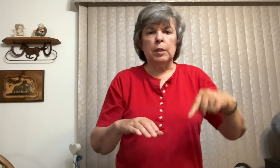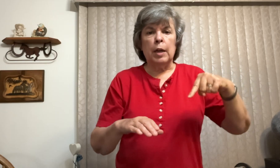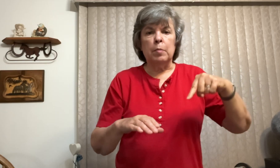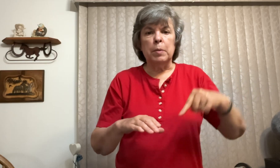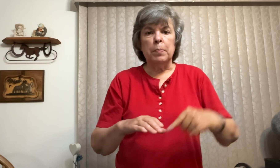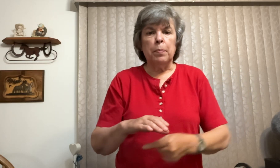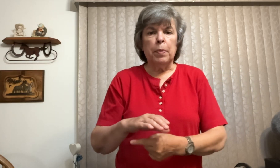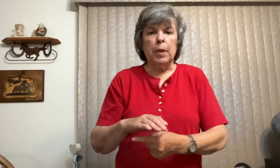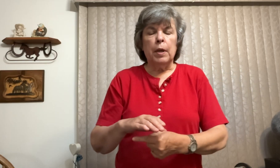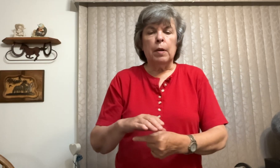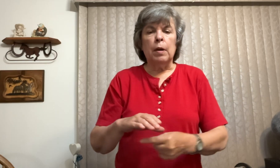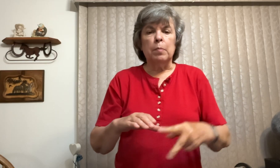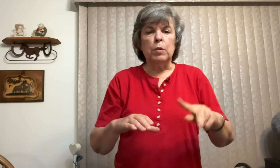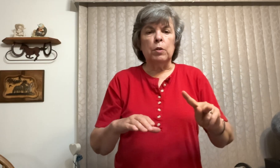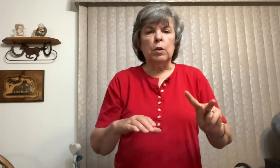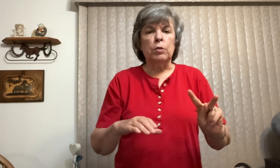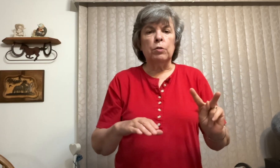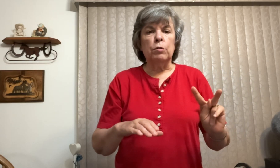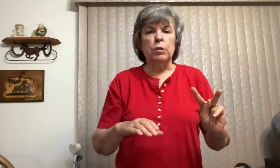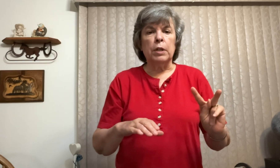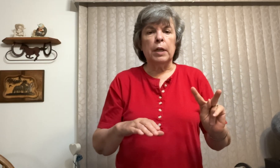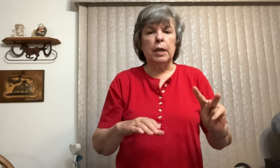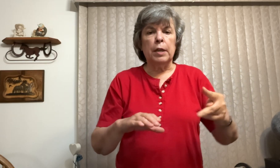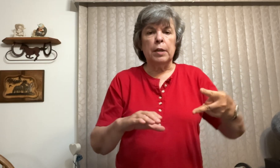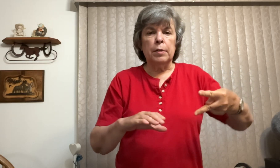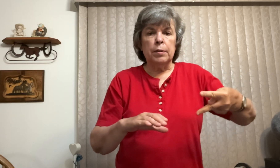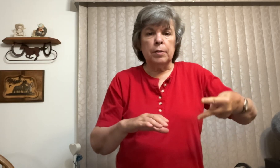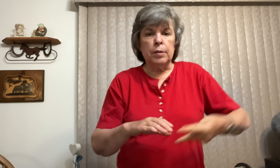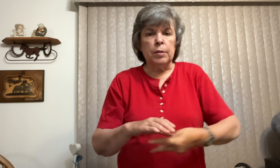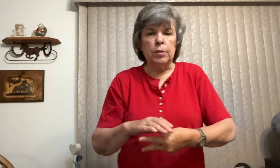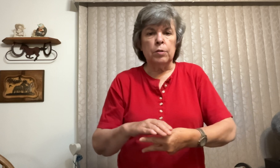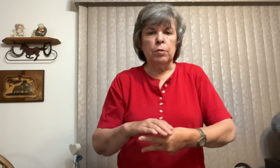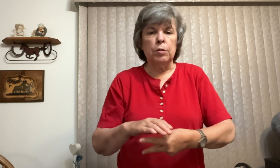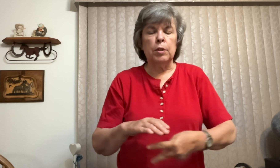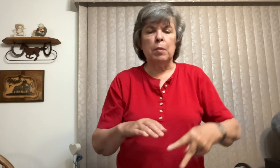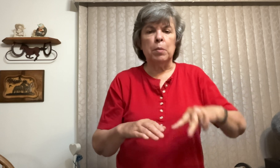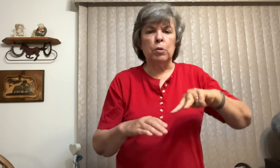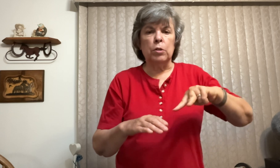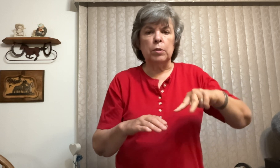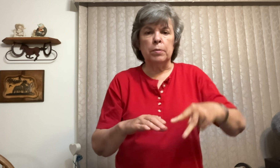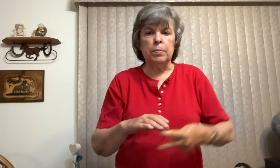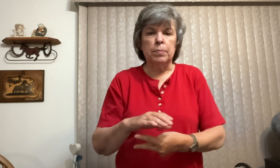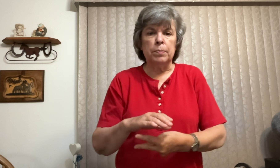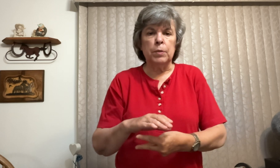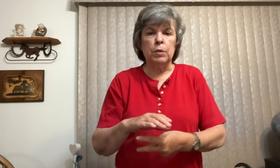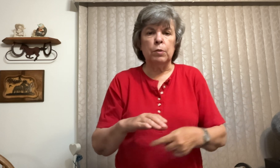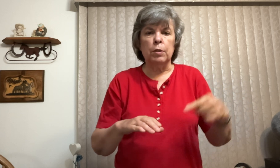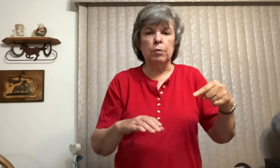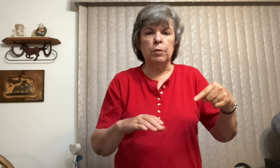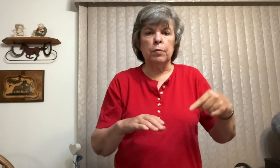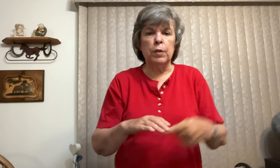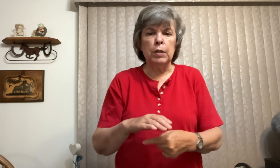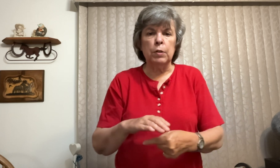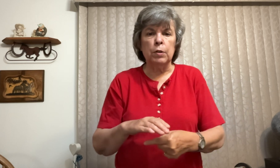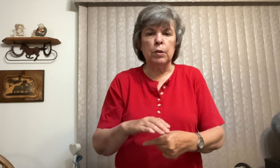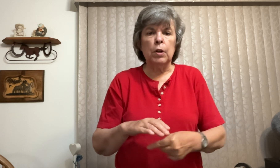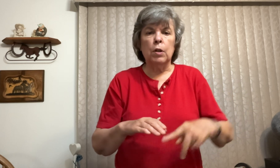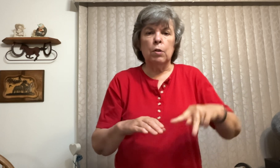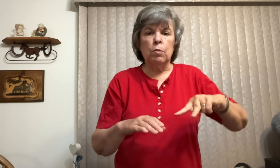stab. You can also use a K and do the same motion. So either a finger or